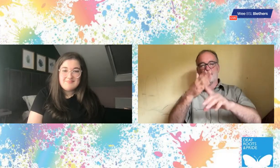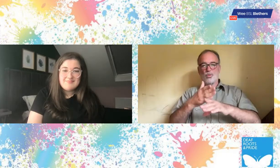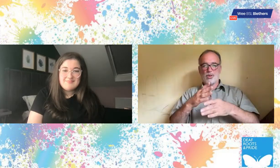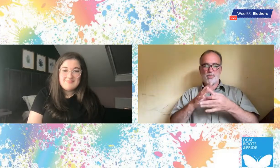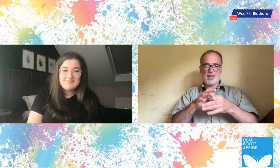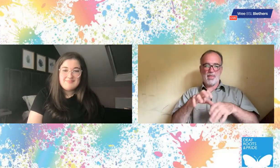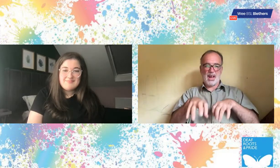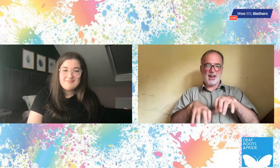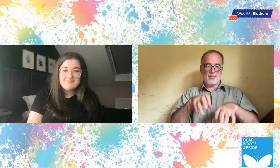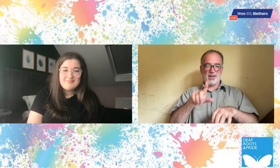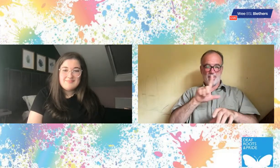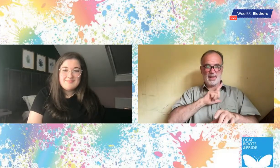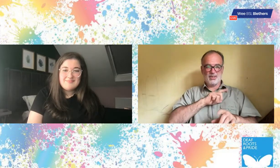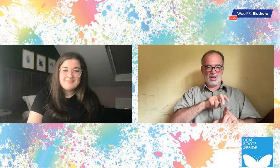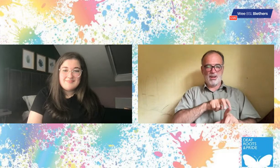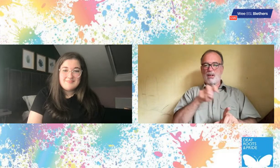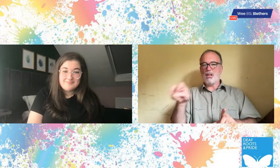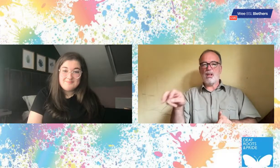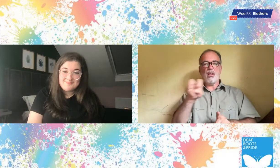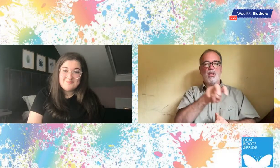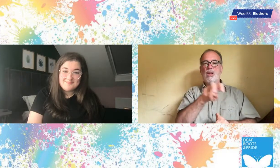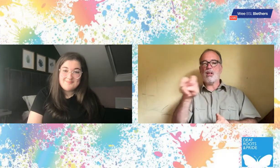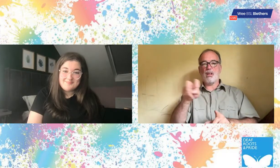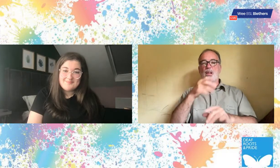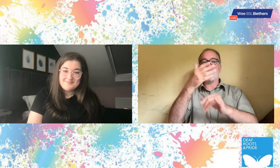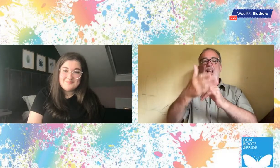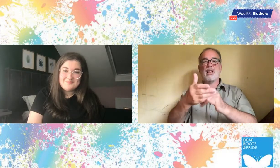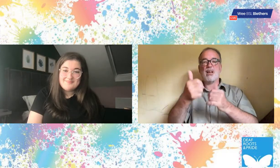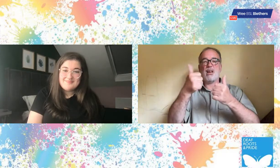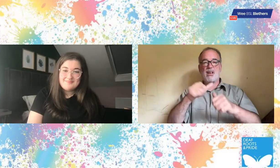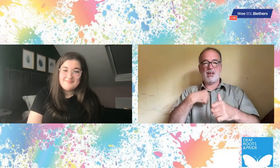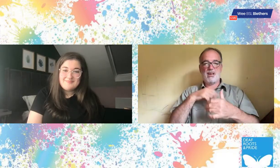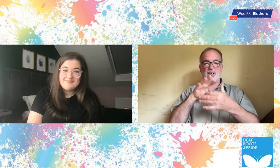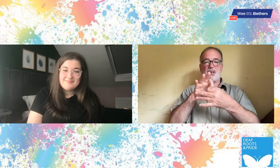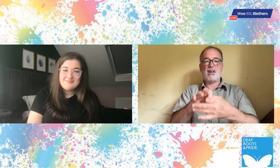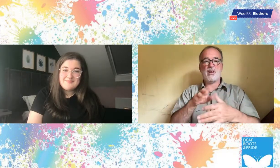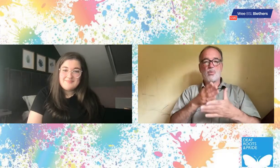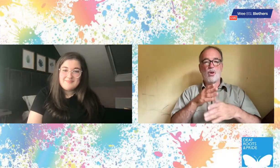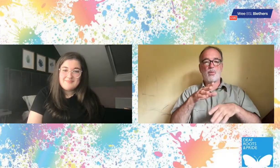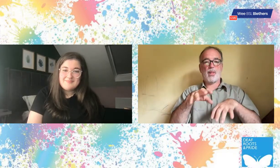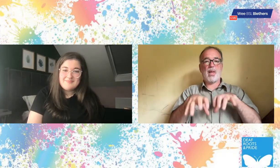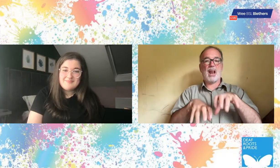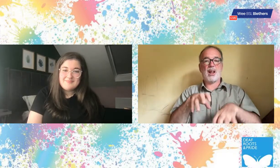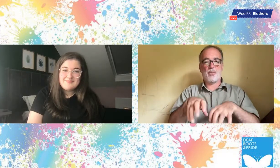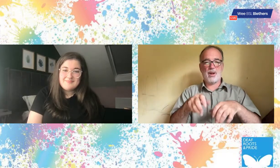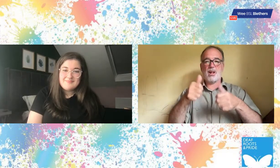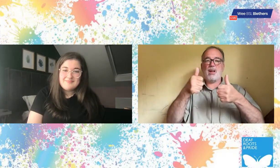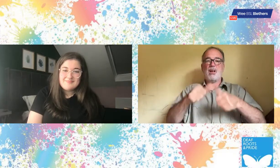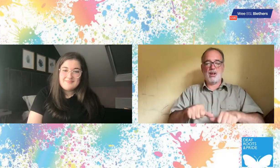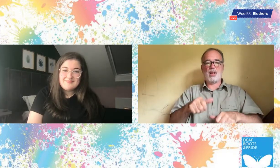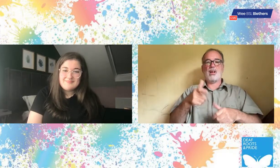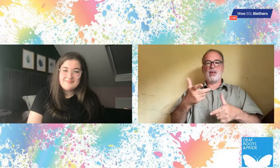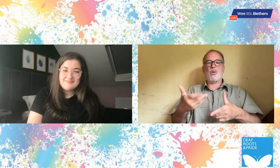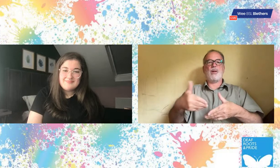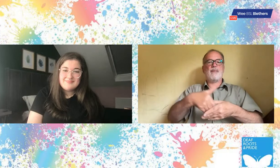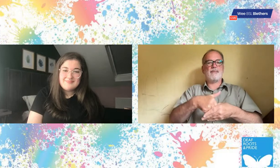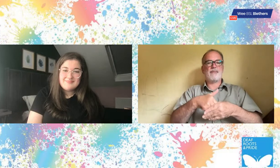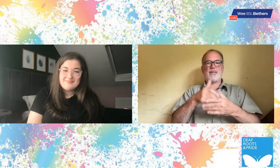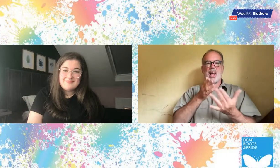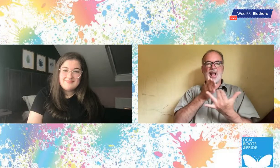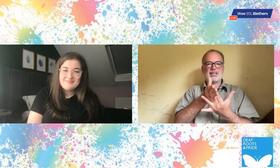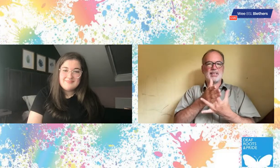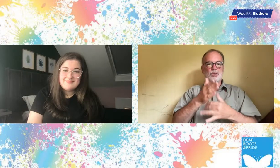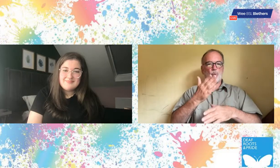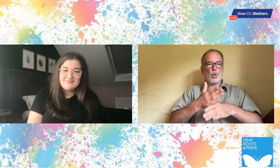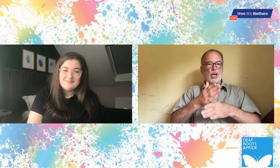to interpreters. But really, I think my story is an illustration of the fact that you don't have to have one job for life. You can take different jobs